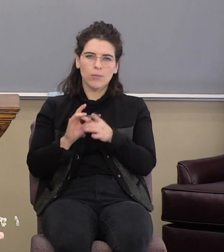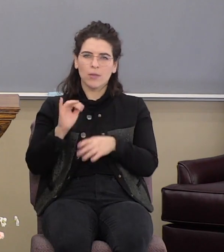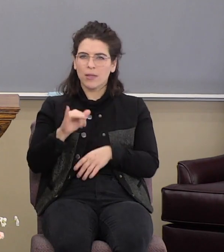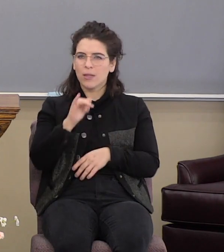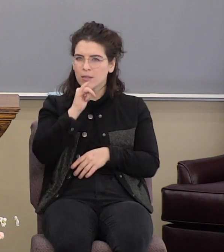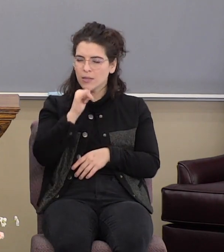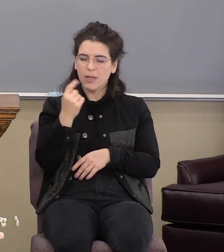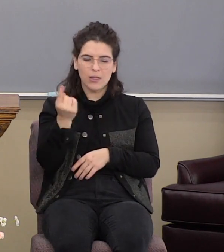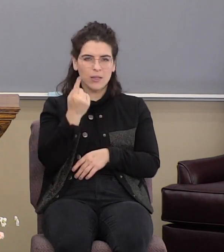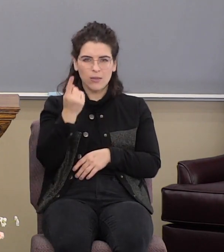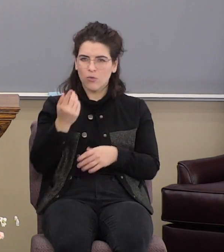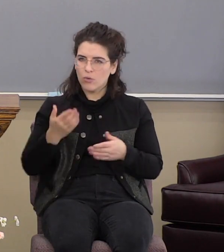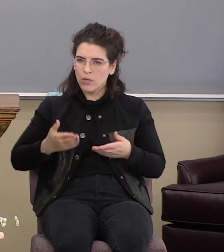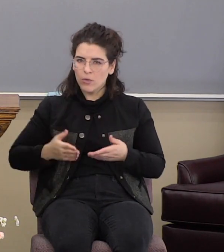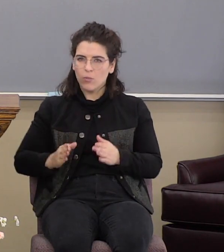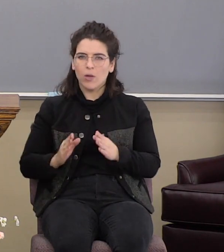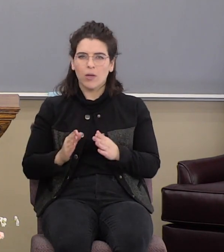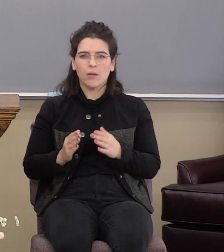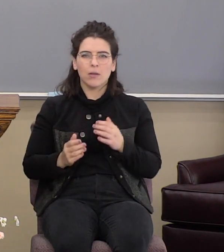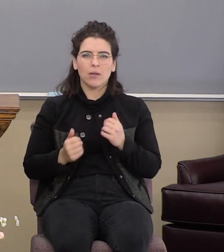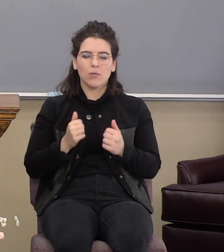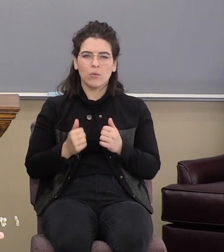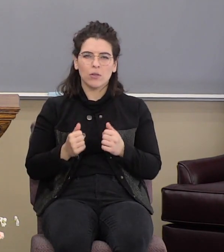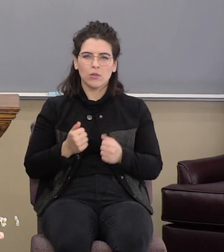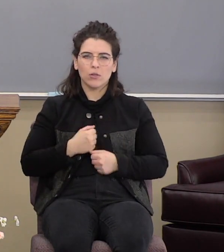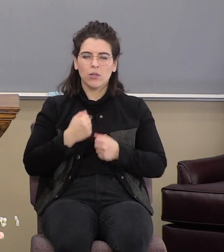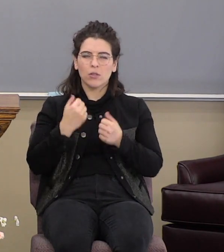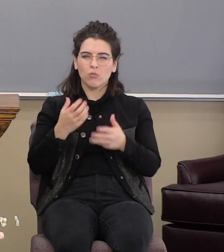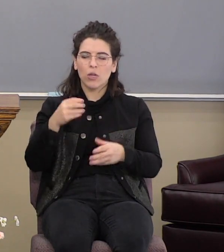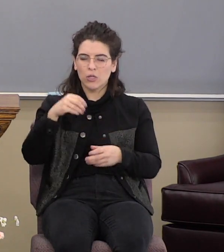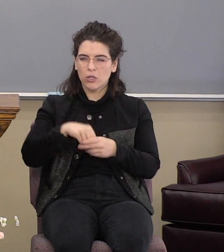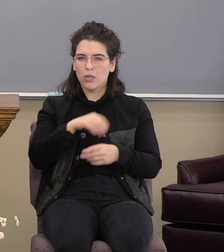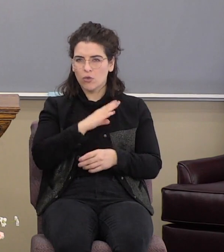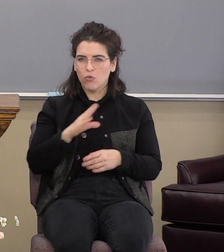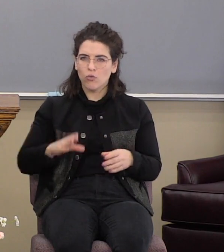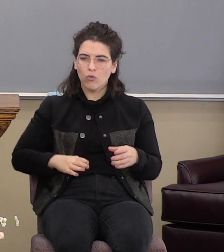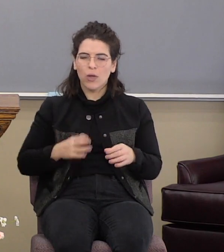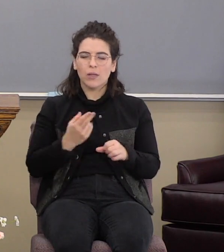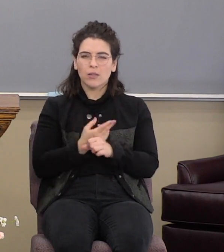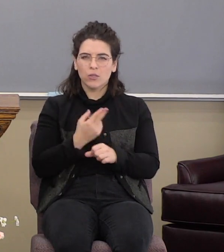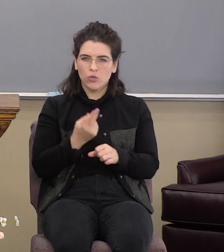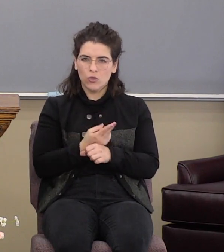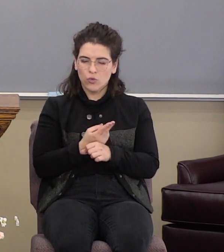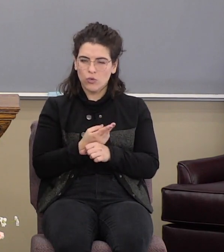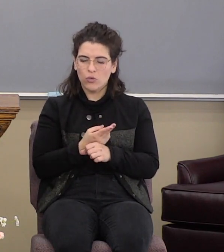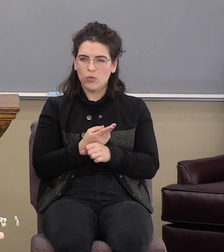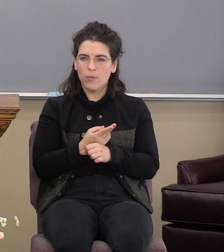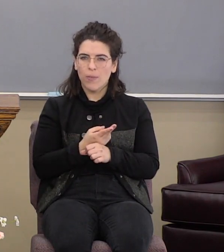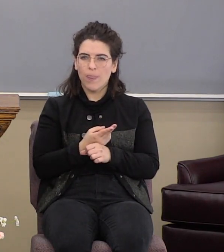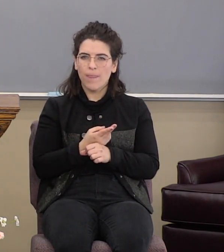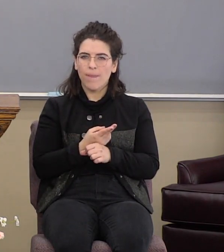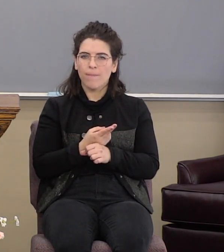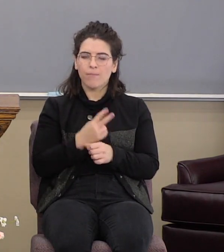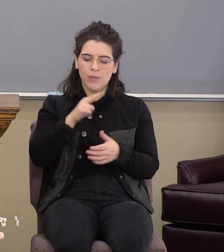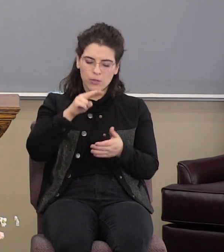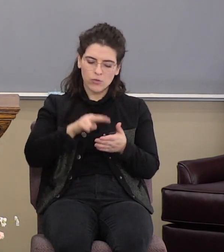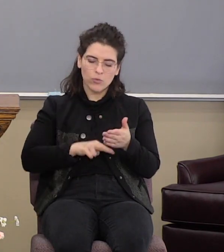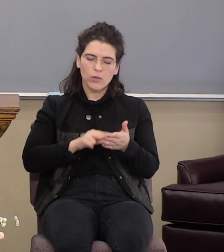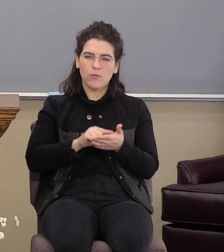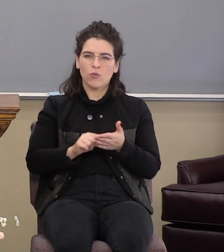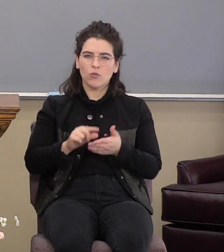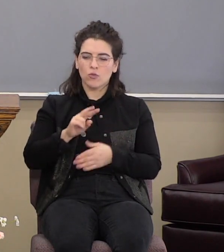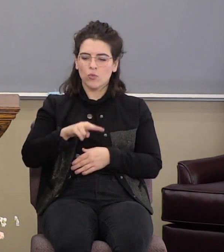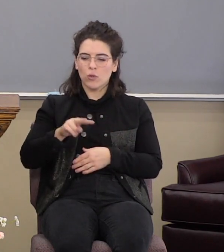the only way in which the expression in Christ is used. So let's read verse 22